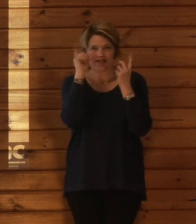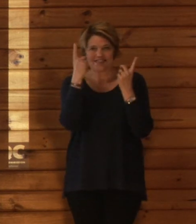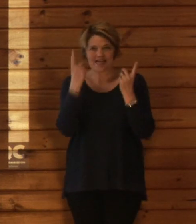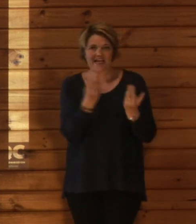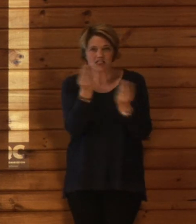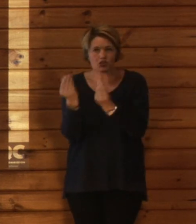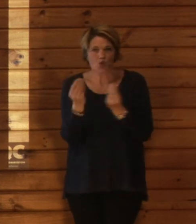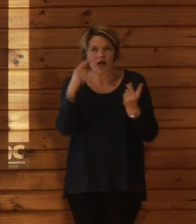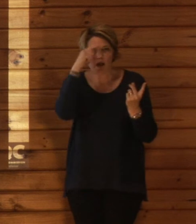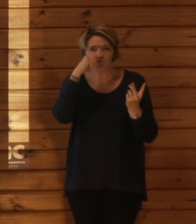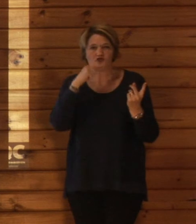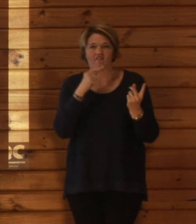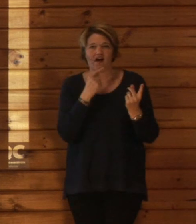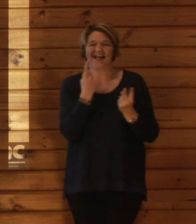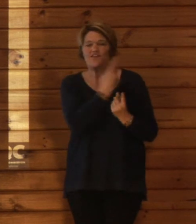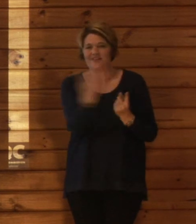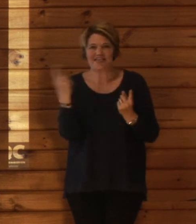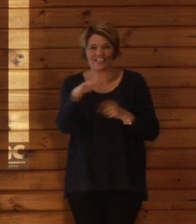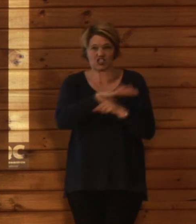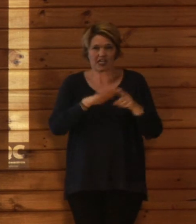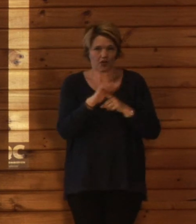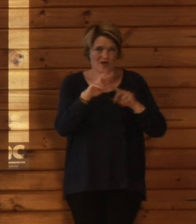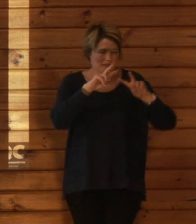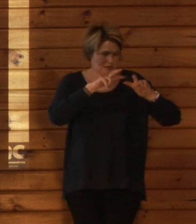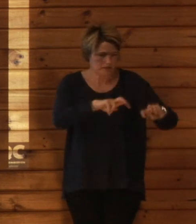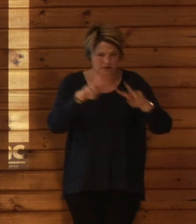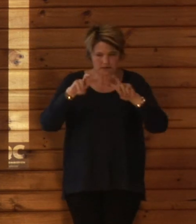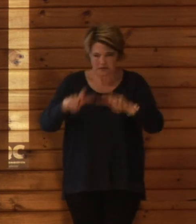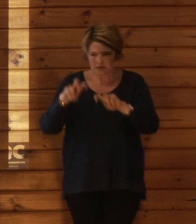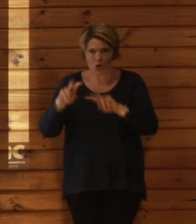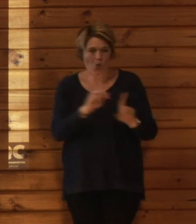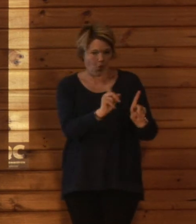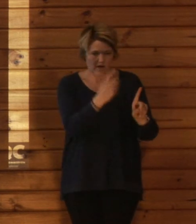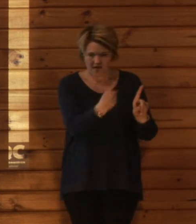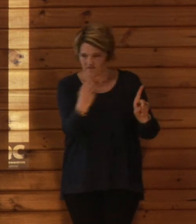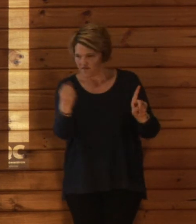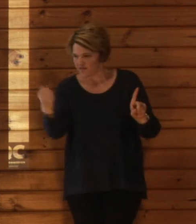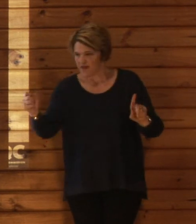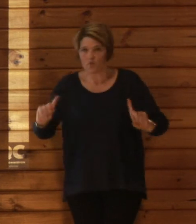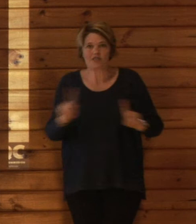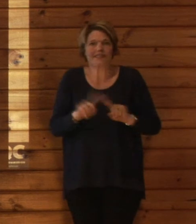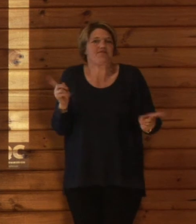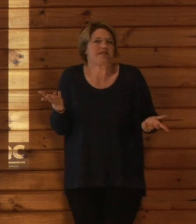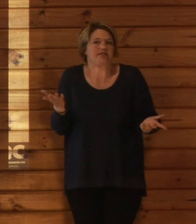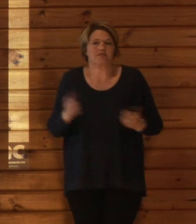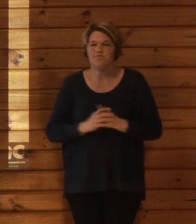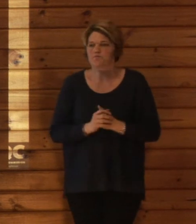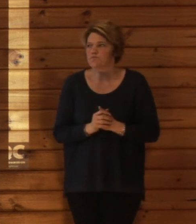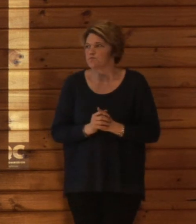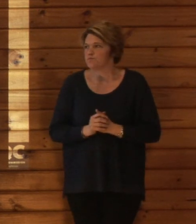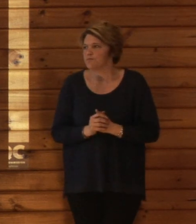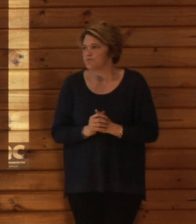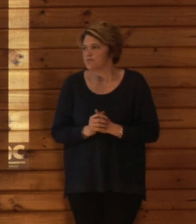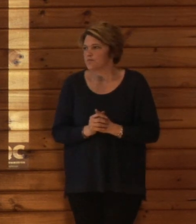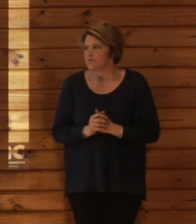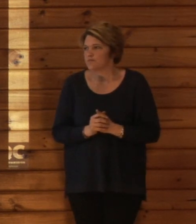damage has occurred. So if you had for a property to qualify for this ILV land damage, it needs to meet both